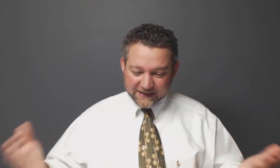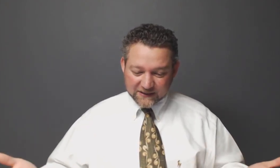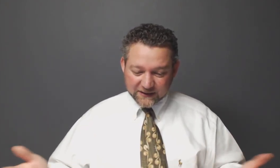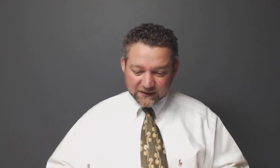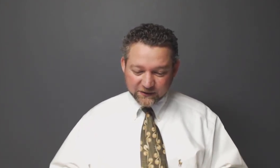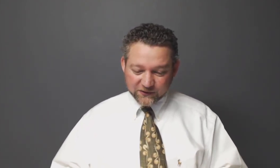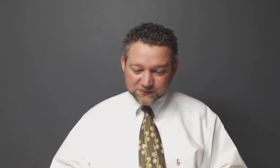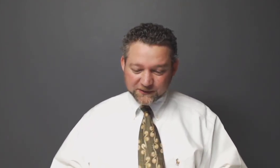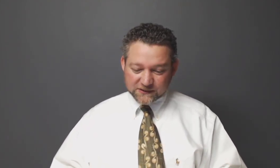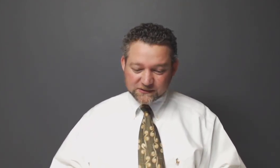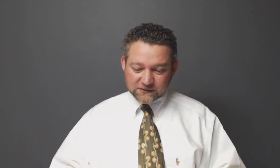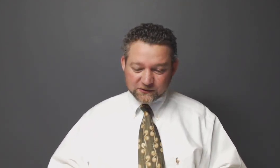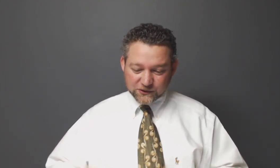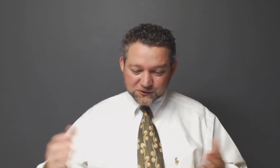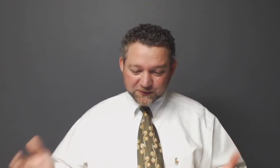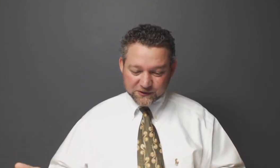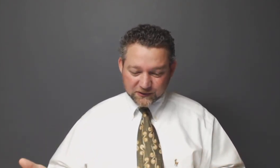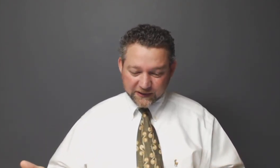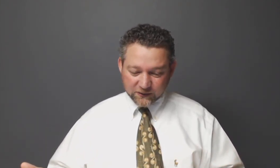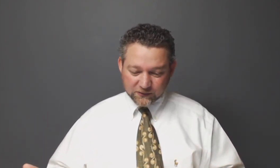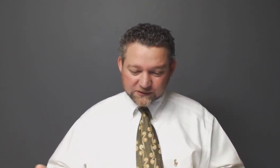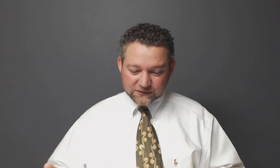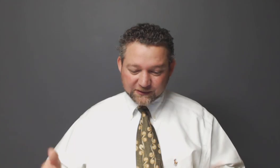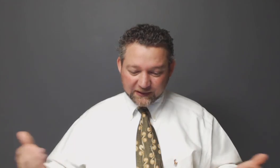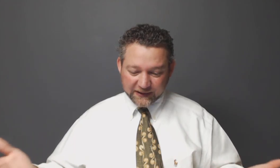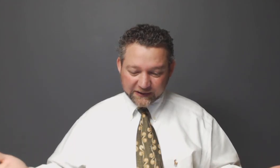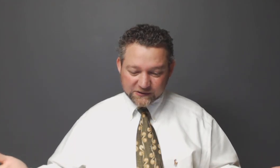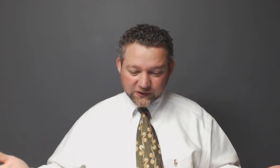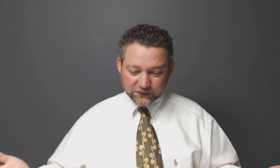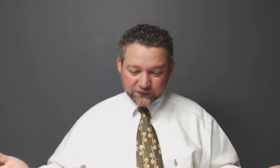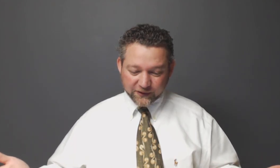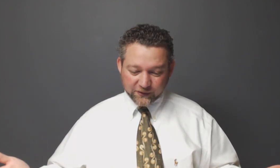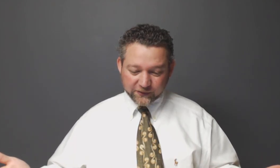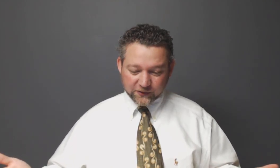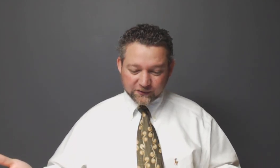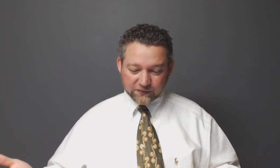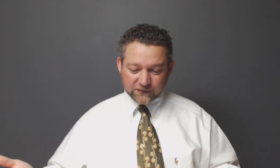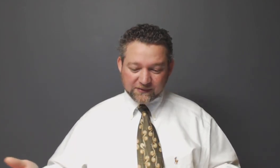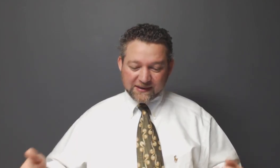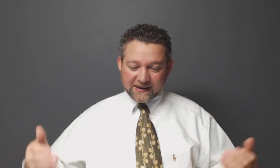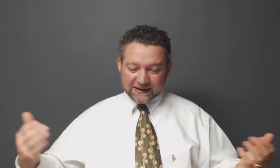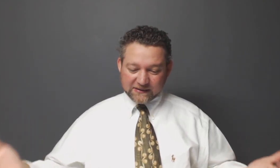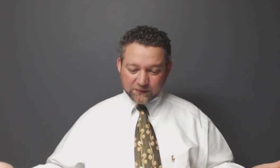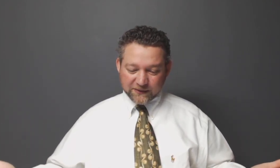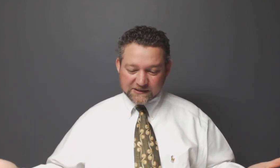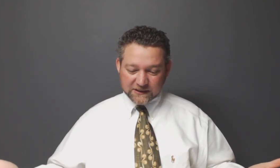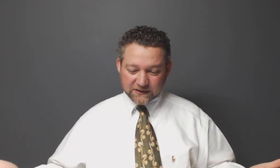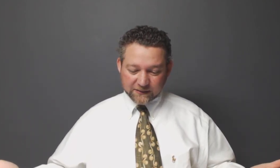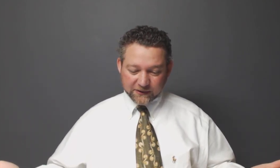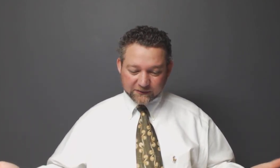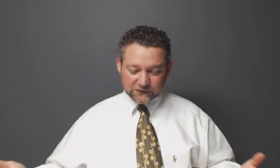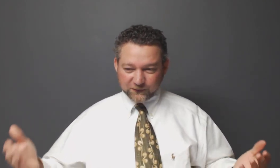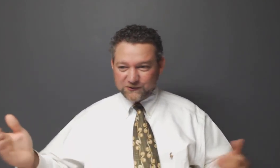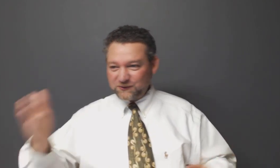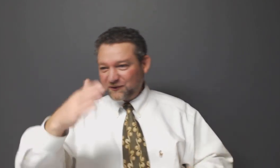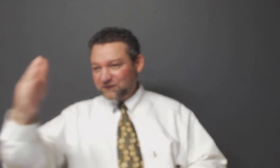into day uttereth speech. There's no speech or language. Their line is gone throughout all the earth. In them hath he set a tabernacle, so forth, so on,